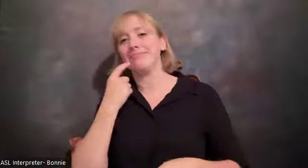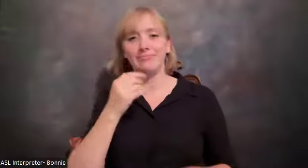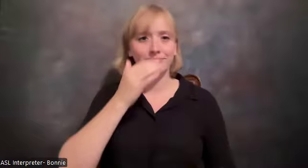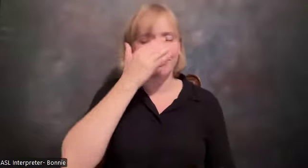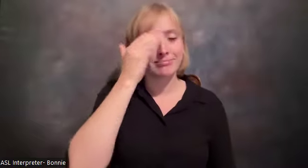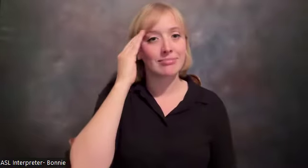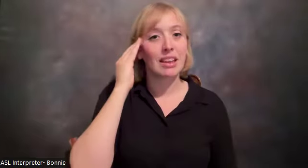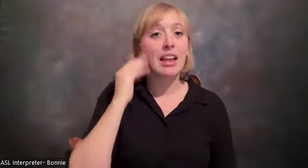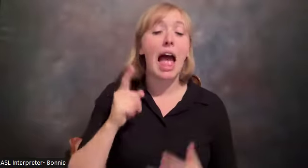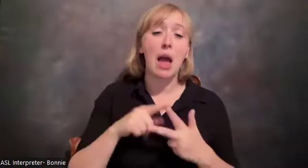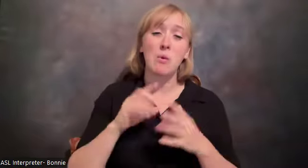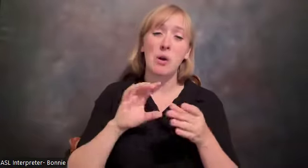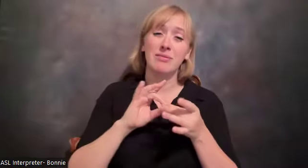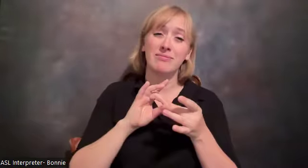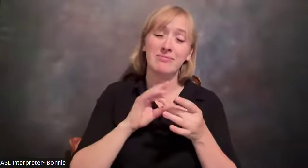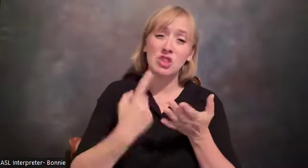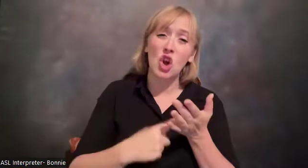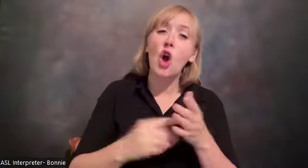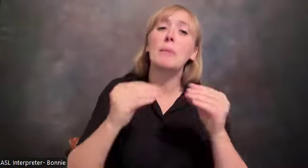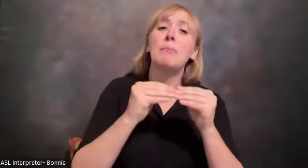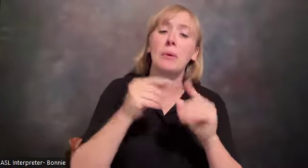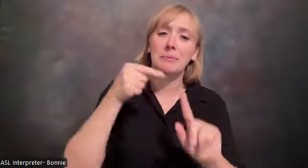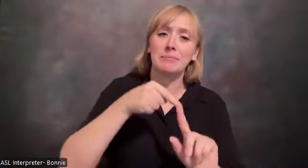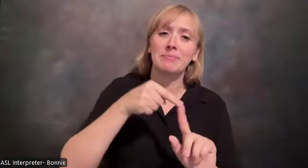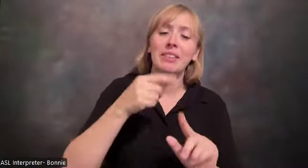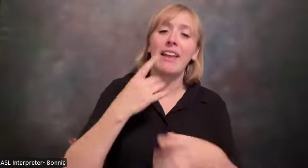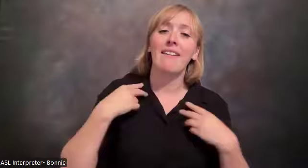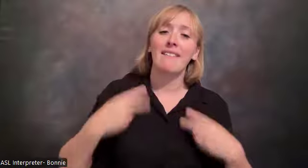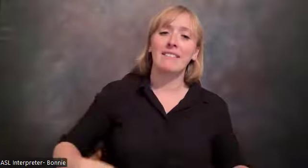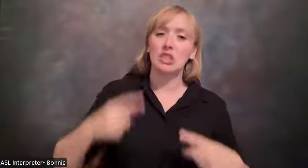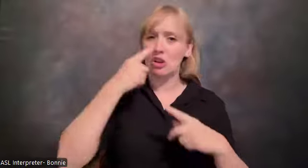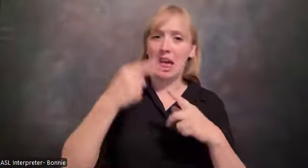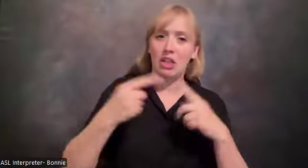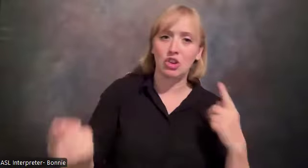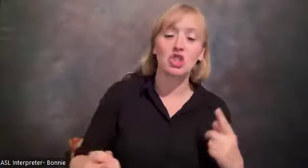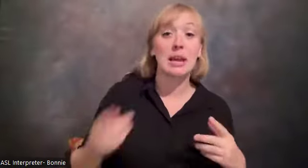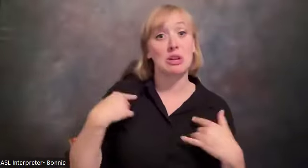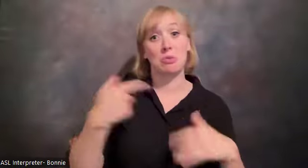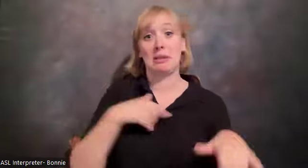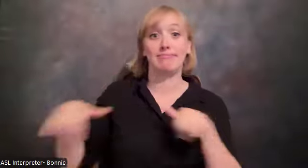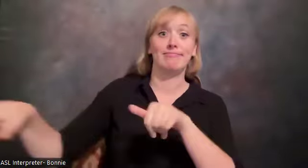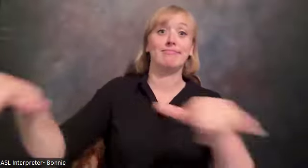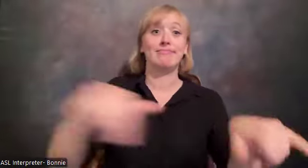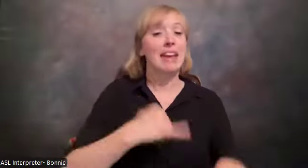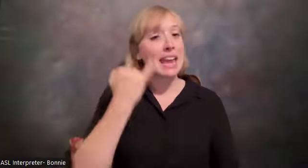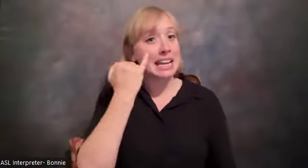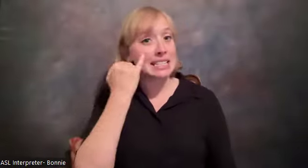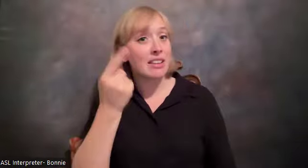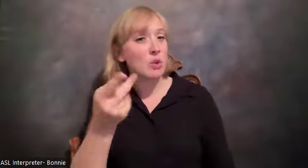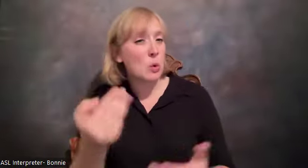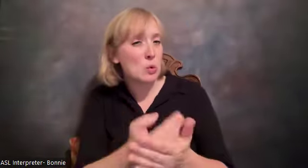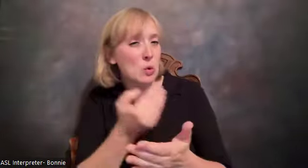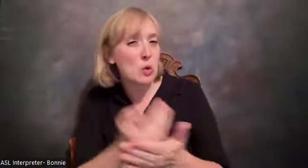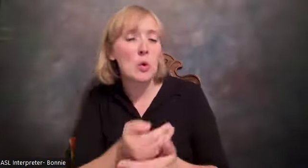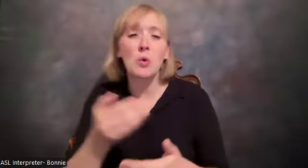I'm going to harp on that physical feature just a little bit more because it's the one thing, bar none, we all have in common. Because the truth is, if you're new or fairly new and they've said, wait till you hear